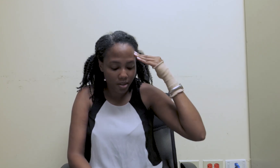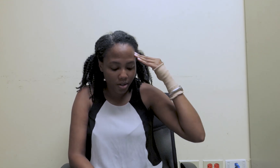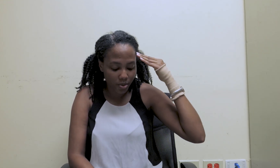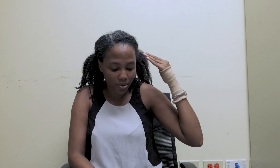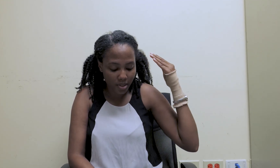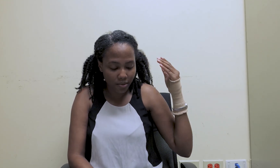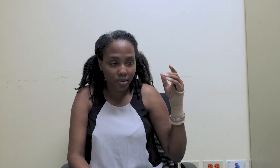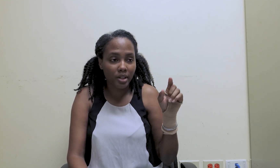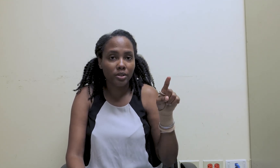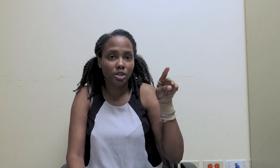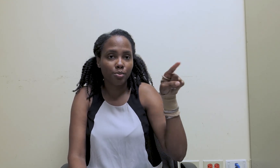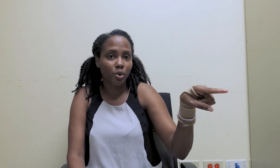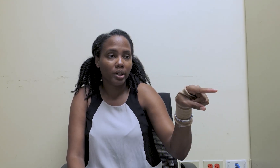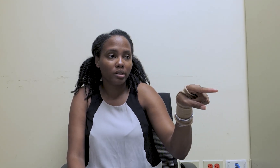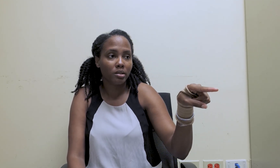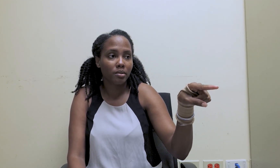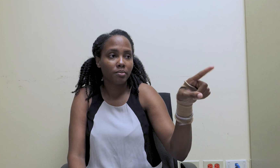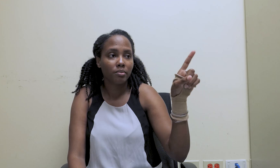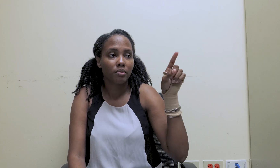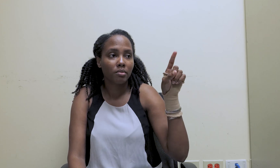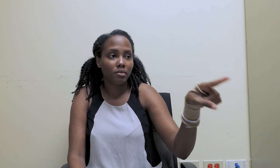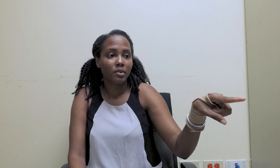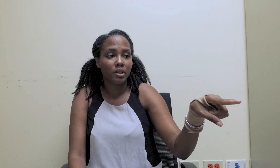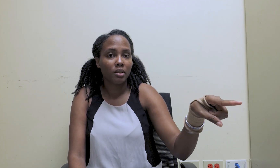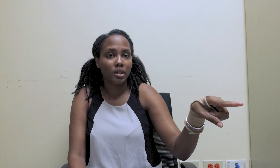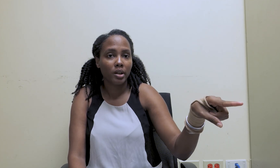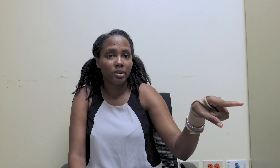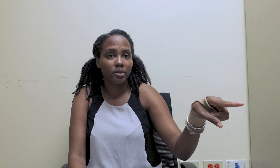there, those sign for there, just point. There,